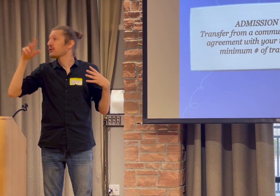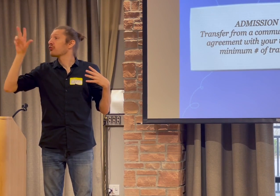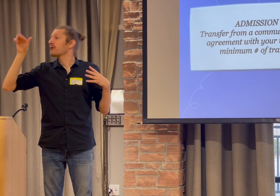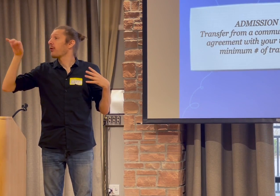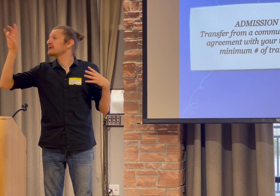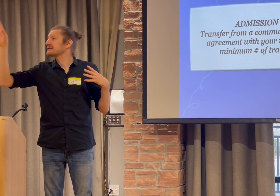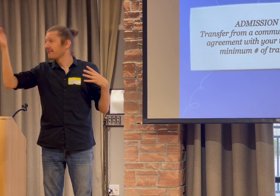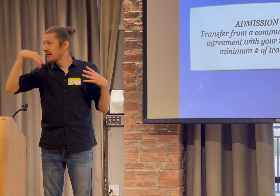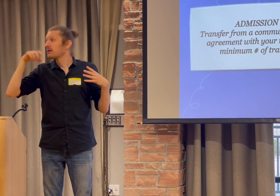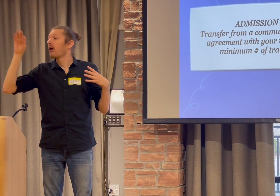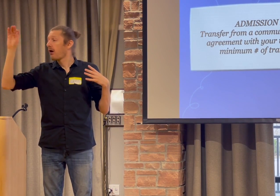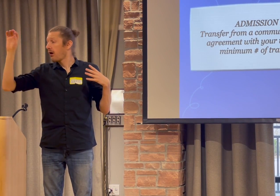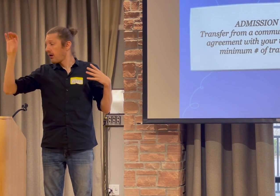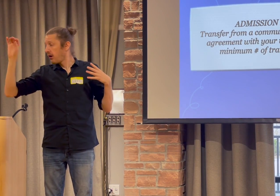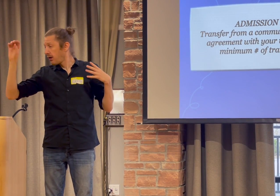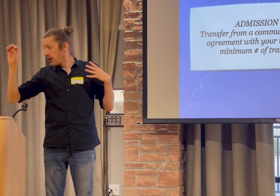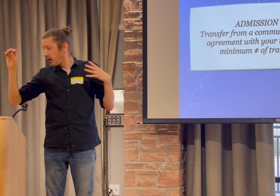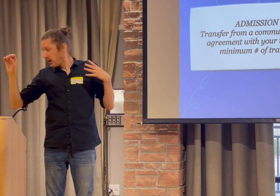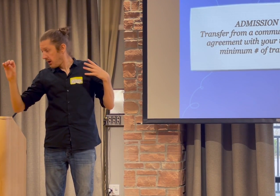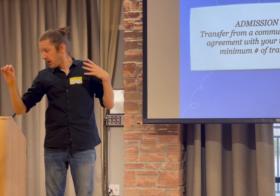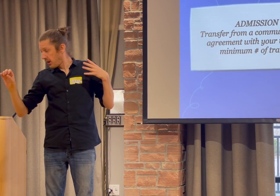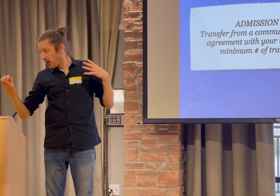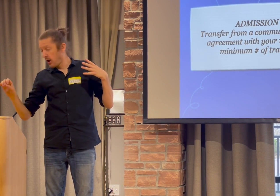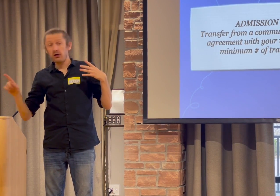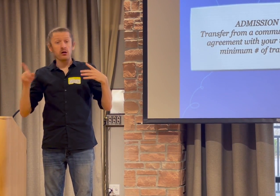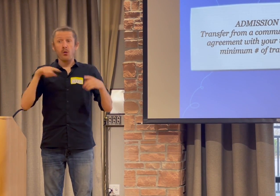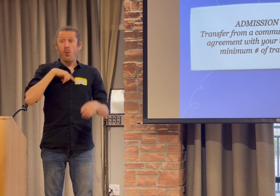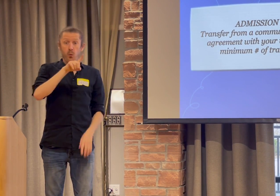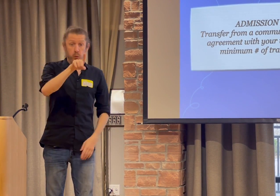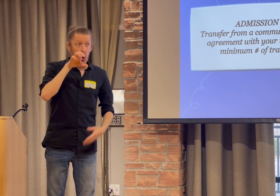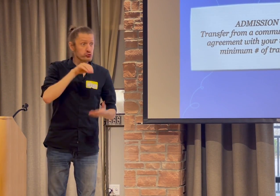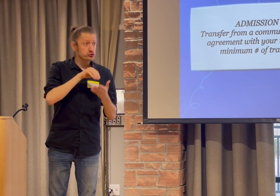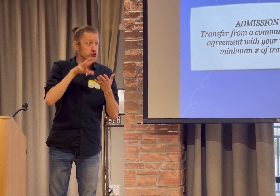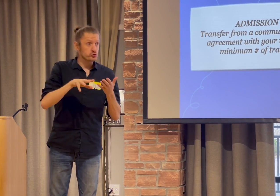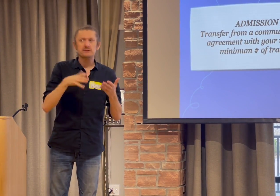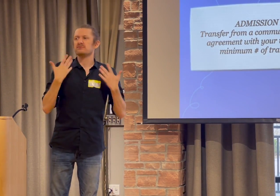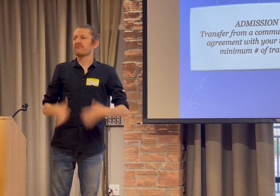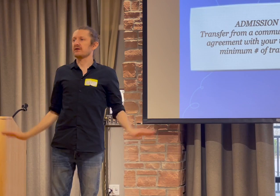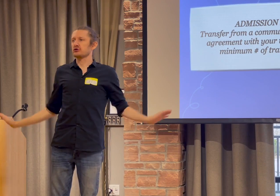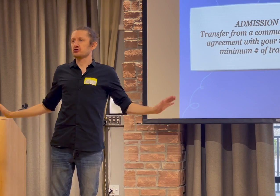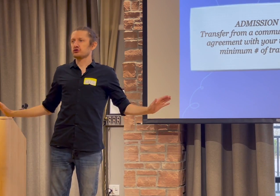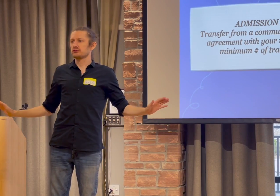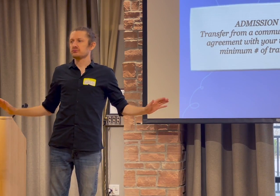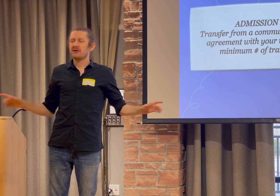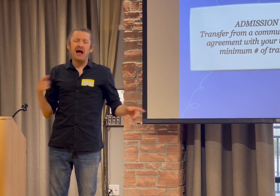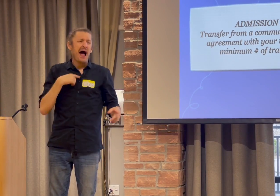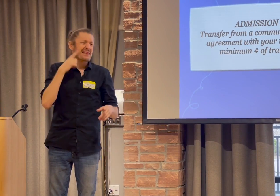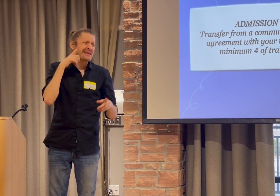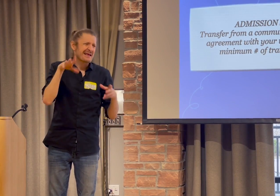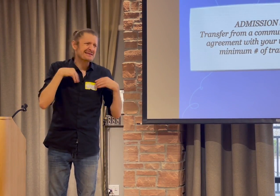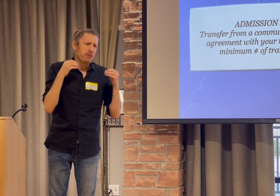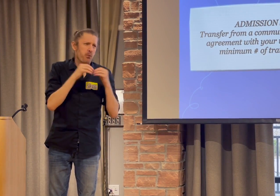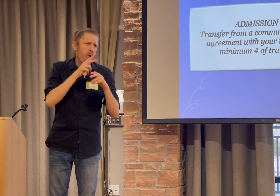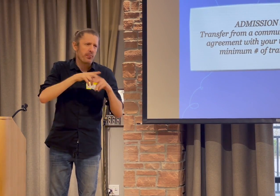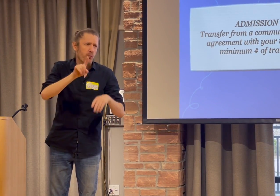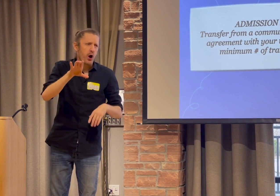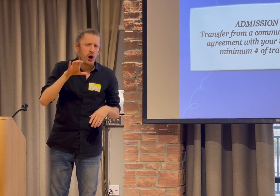accept, for example, 100 transfer students. First, they accept all the 4.0s, the 3.8s, and once they hit their